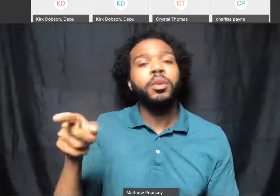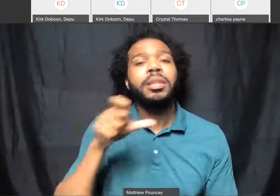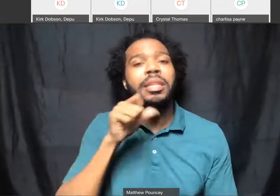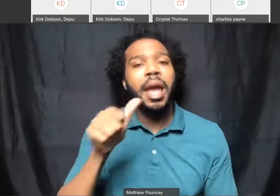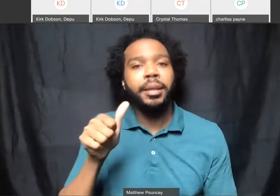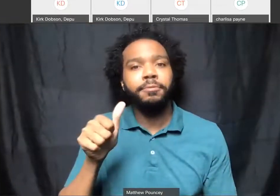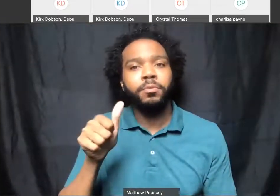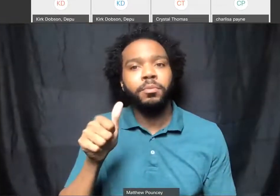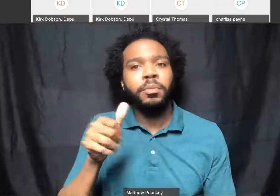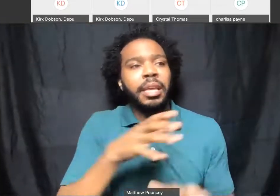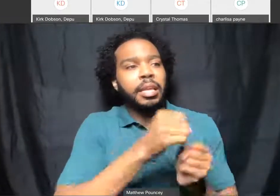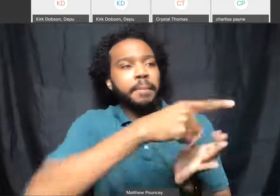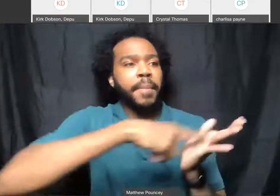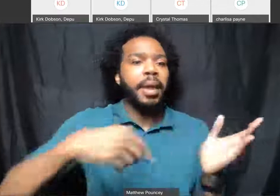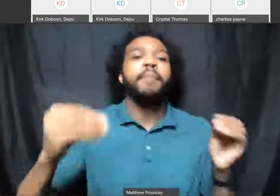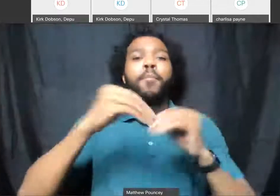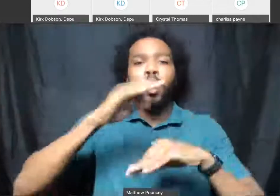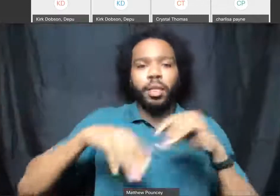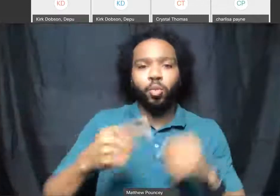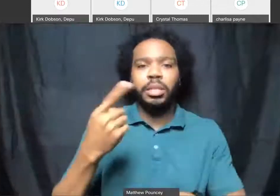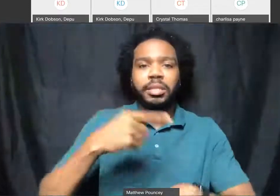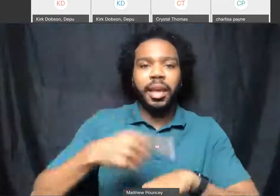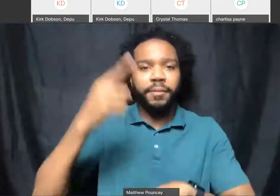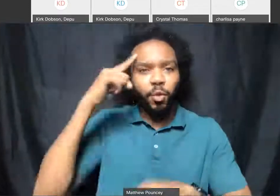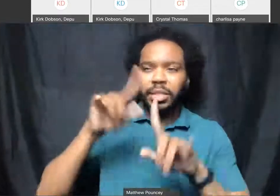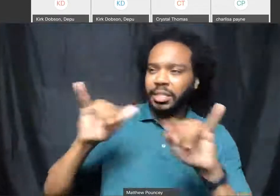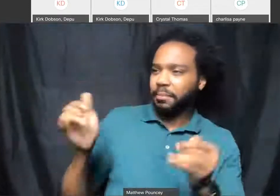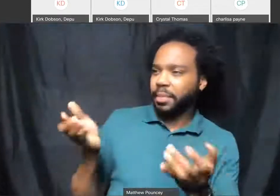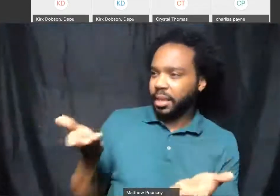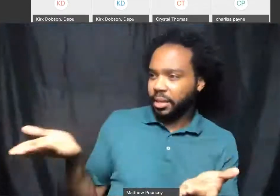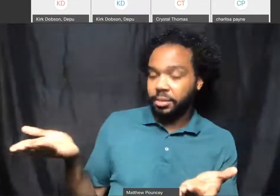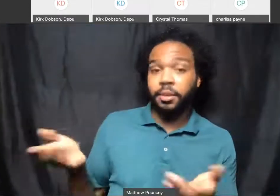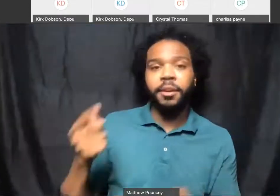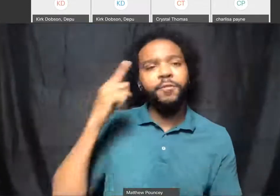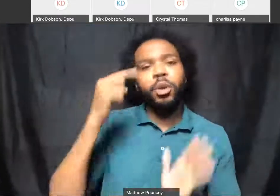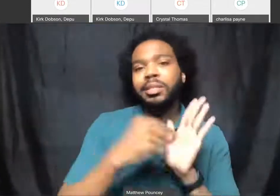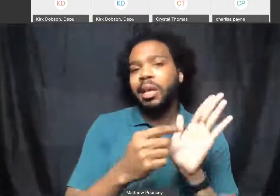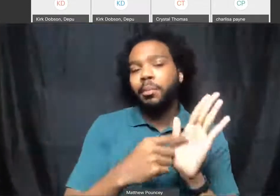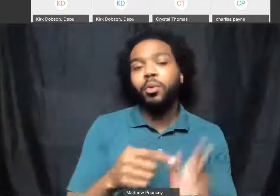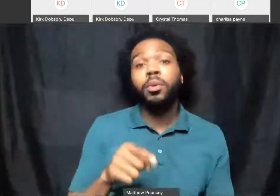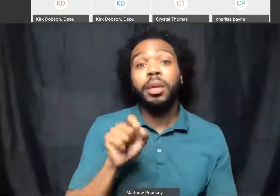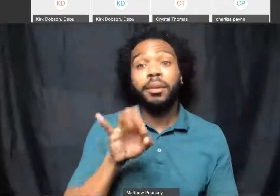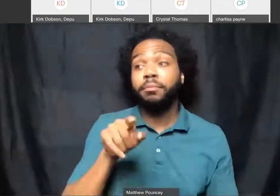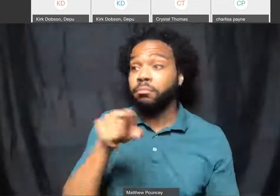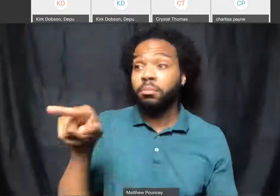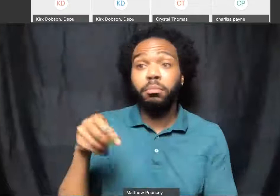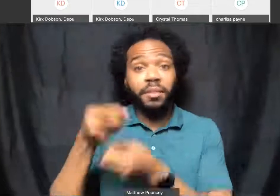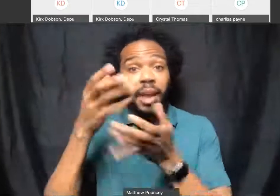the same thing. And so to the extent that providers, for example, use PPP